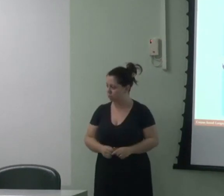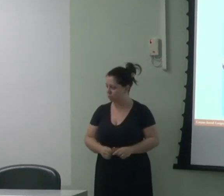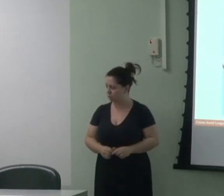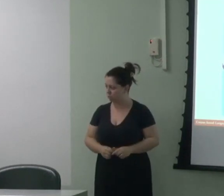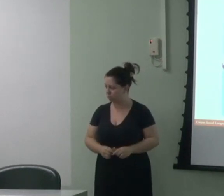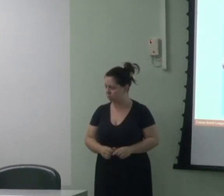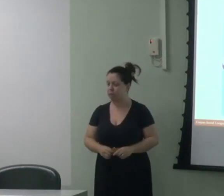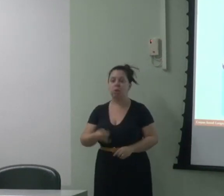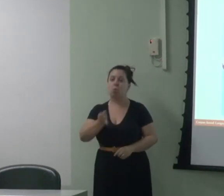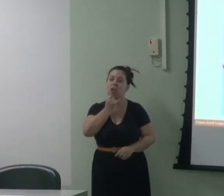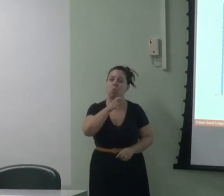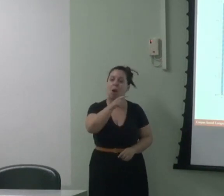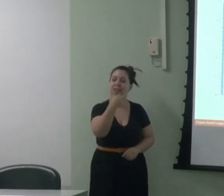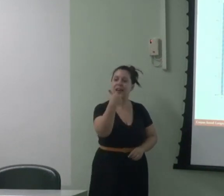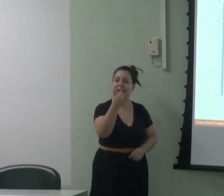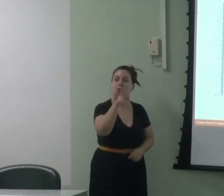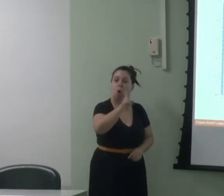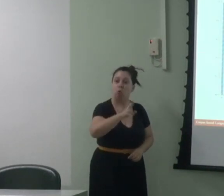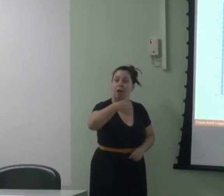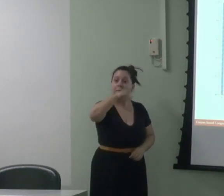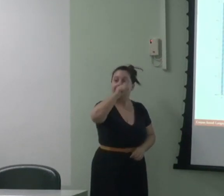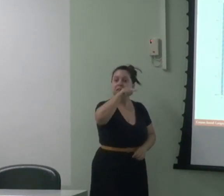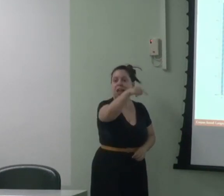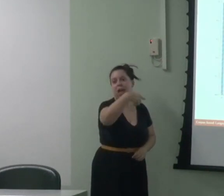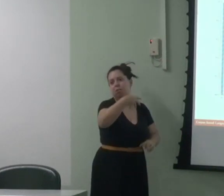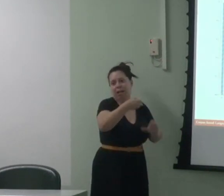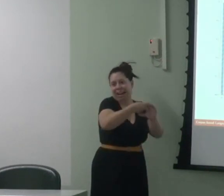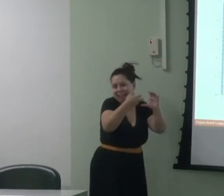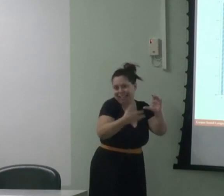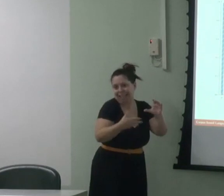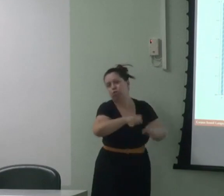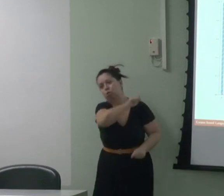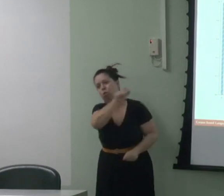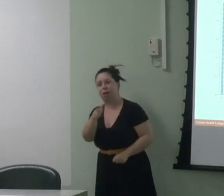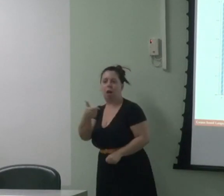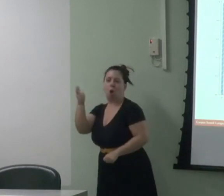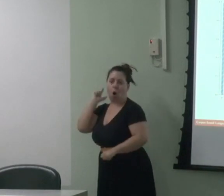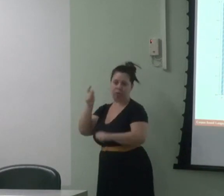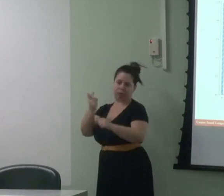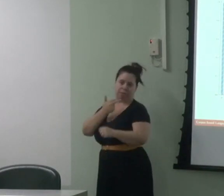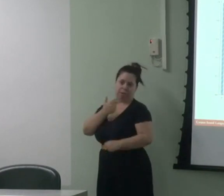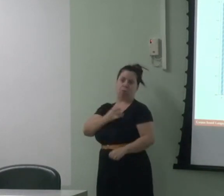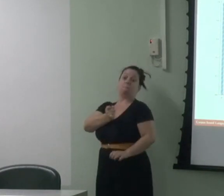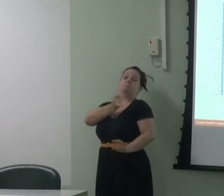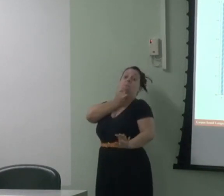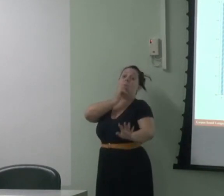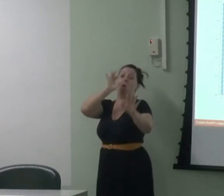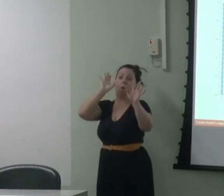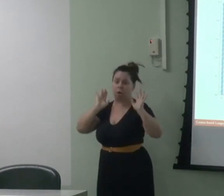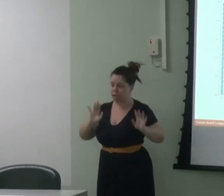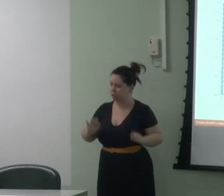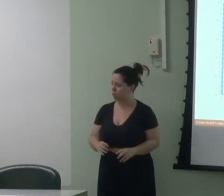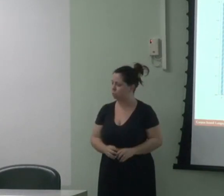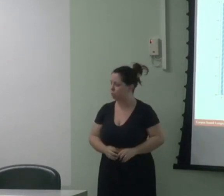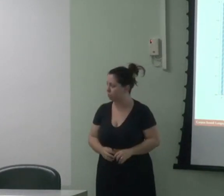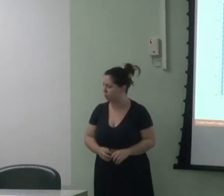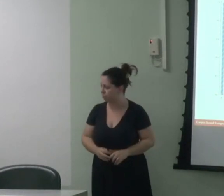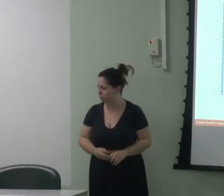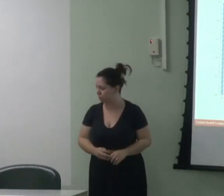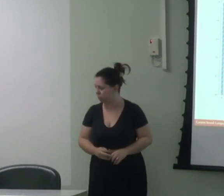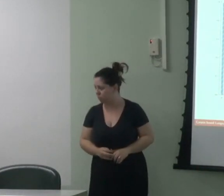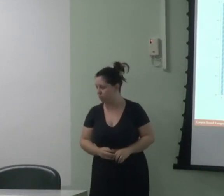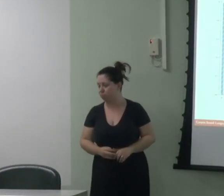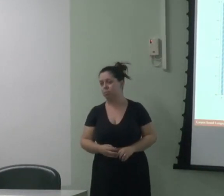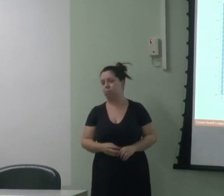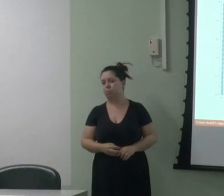as that language. So that's one thing that we actually did with my colleagues Joachim Nivre and Marie de